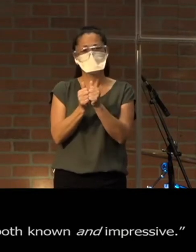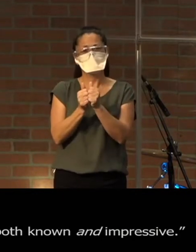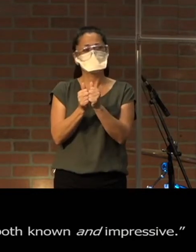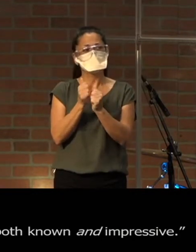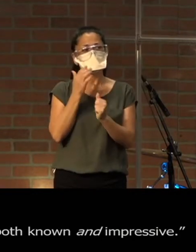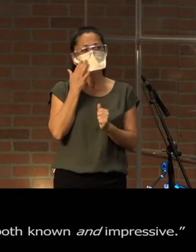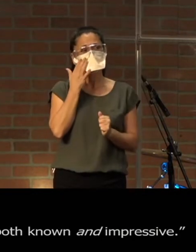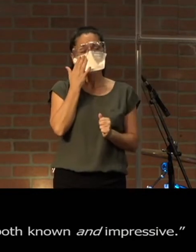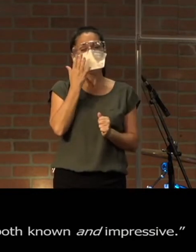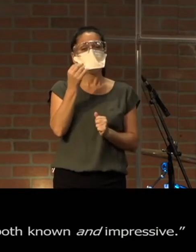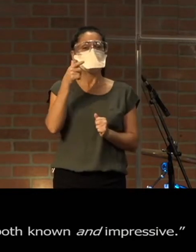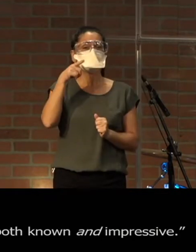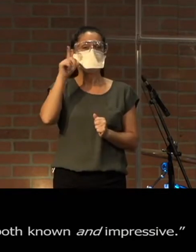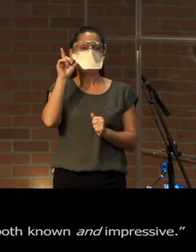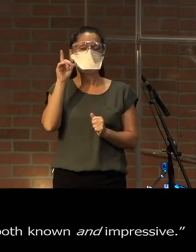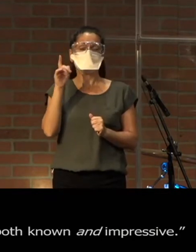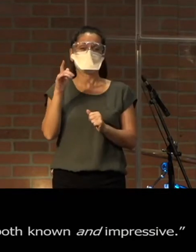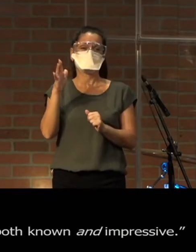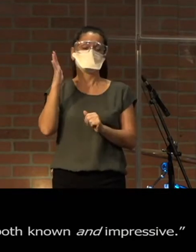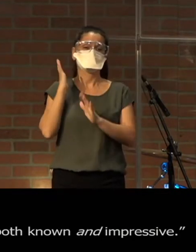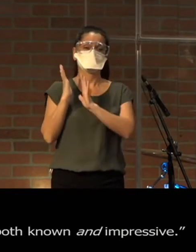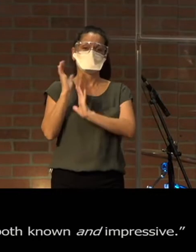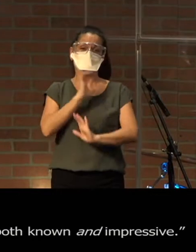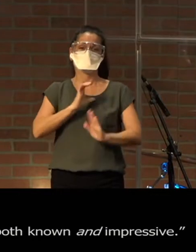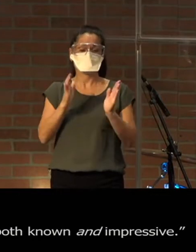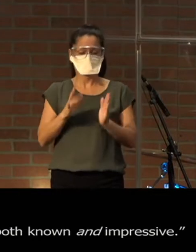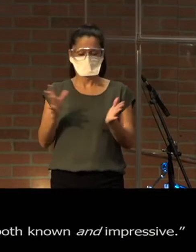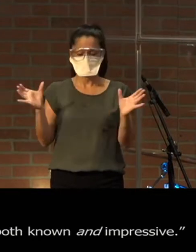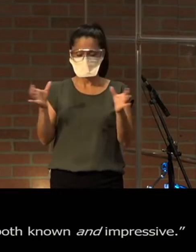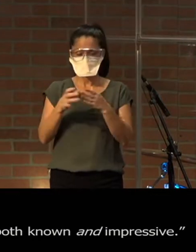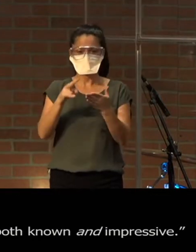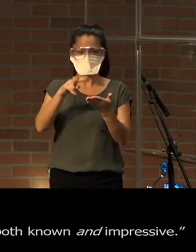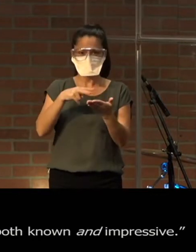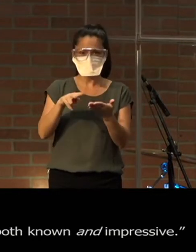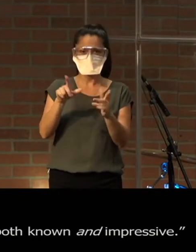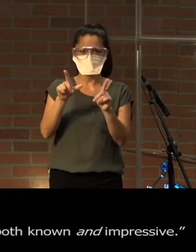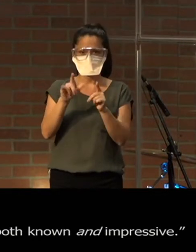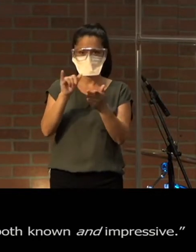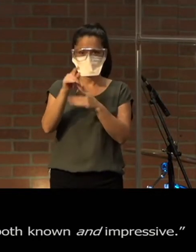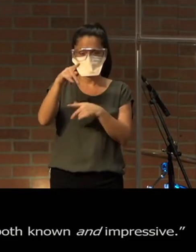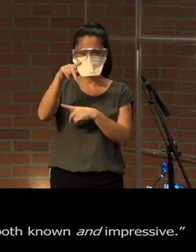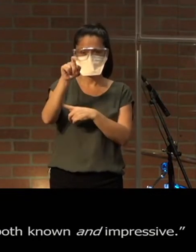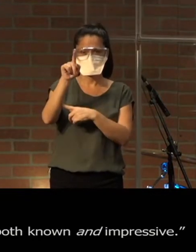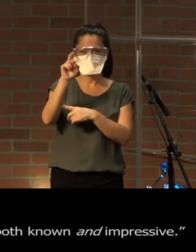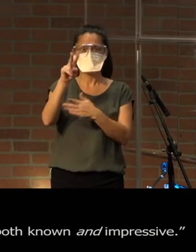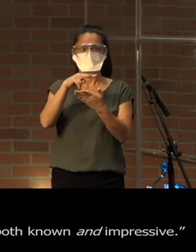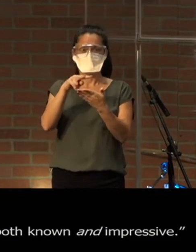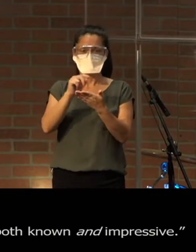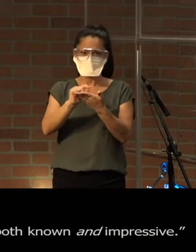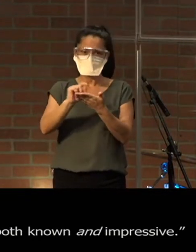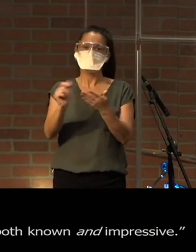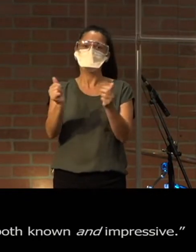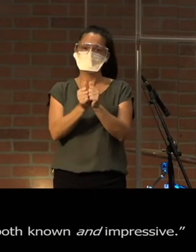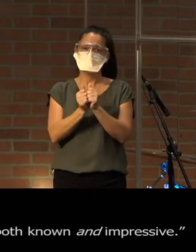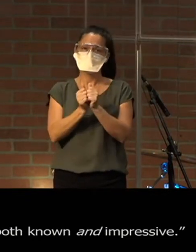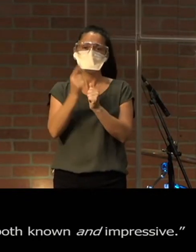letter that Peter had written. And so remember, this letter was written to several communities of